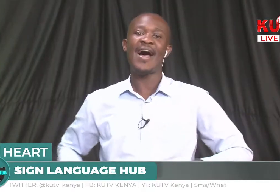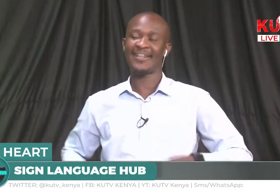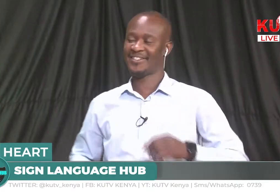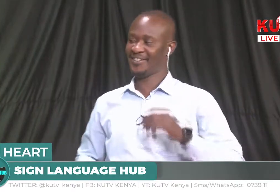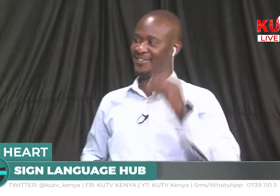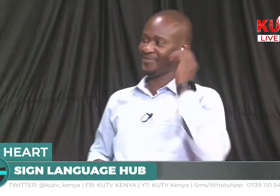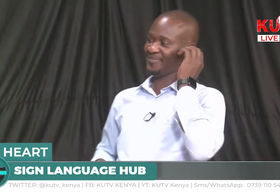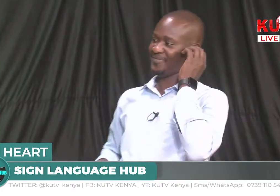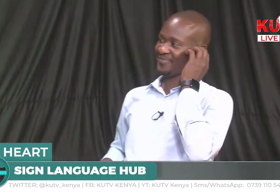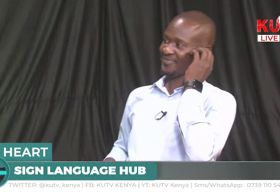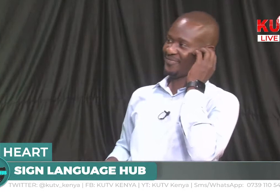Heart. Mm-hmm.